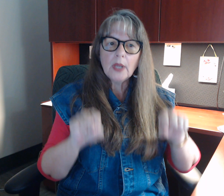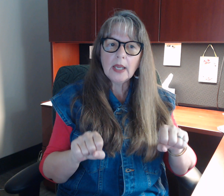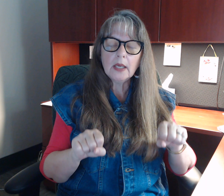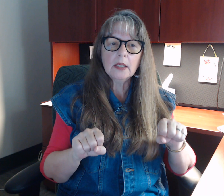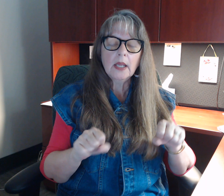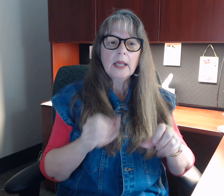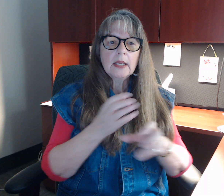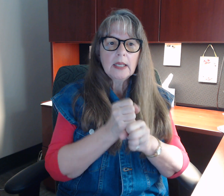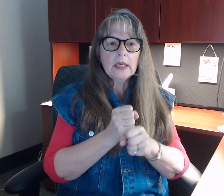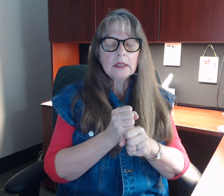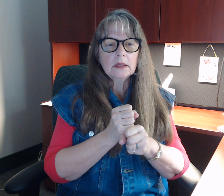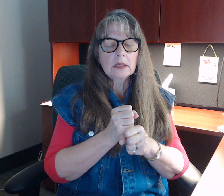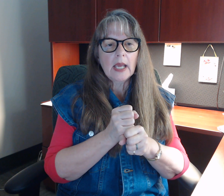can get like